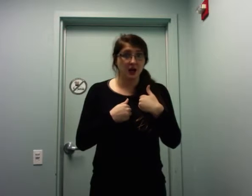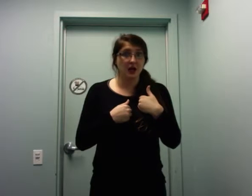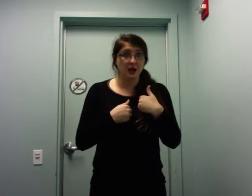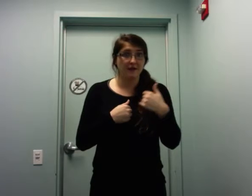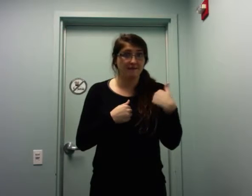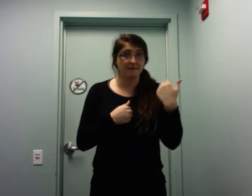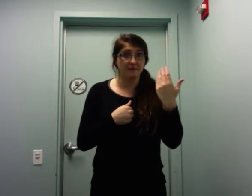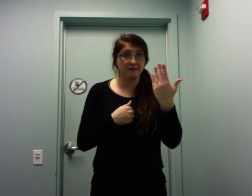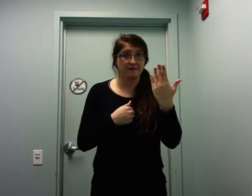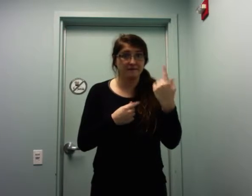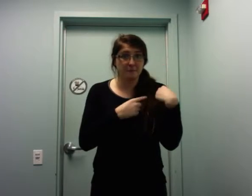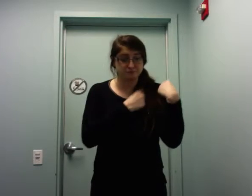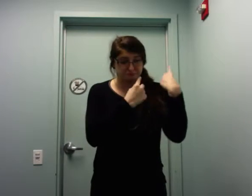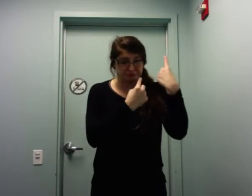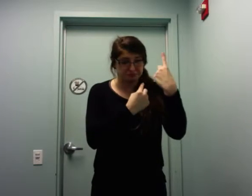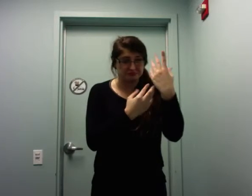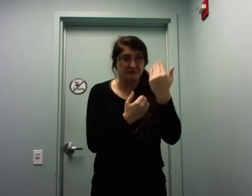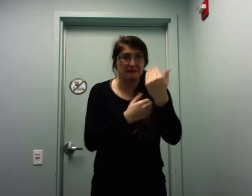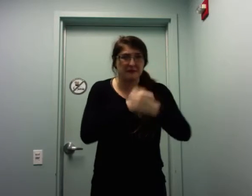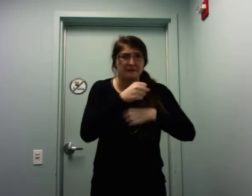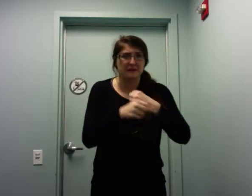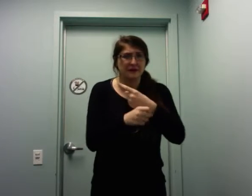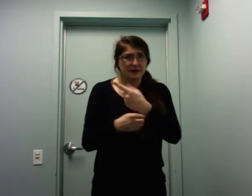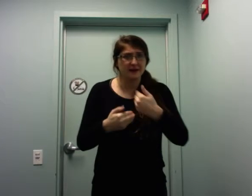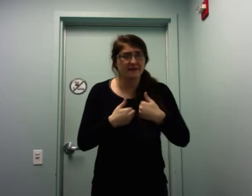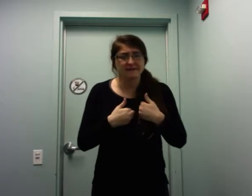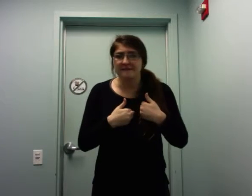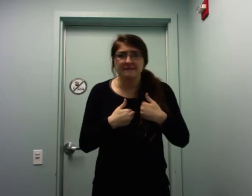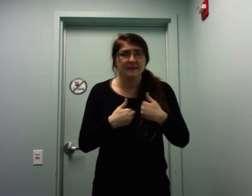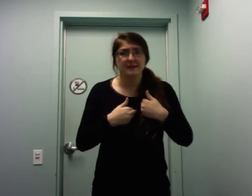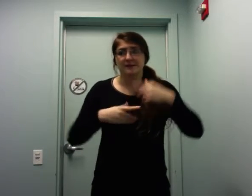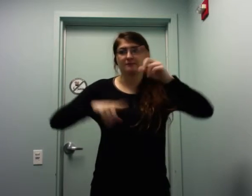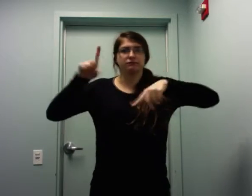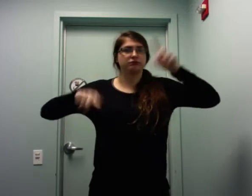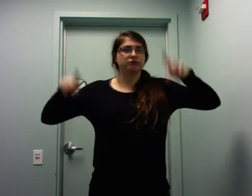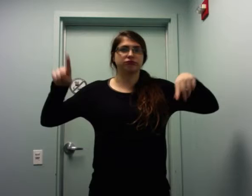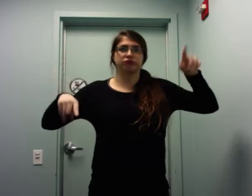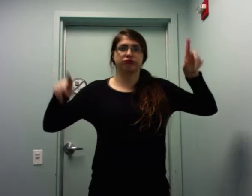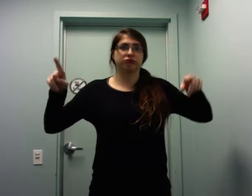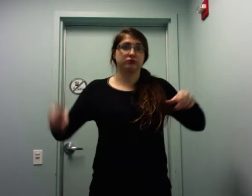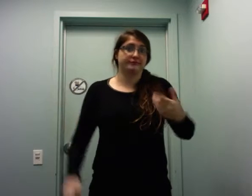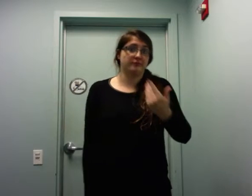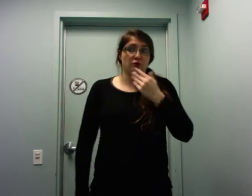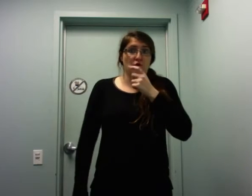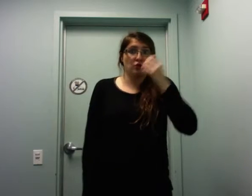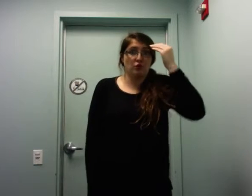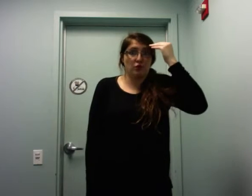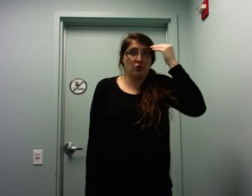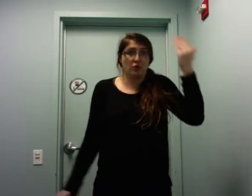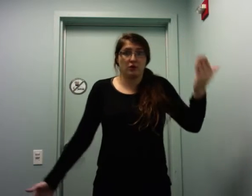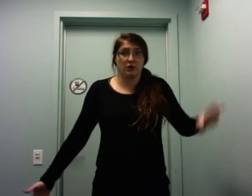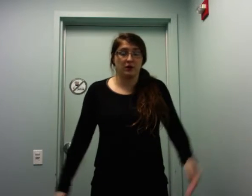do not know for every single human being that they ever will become ill. We cannot make that